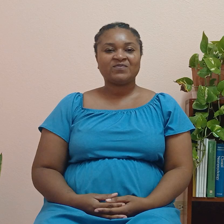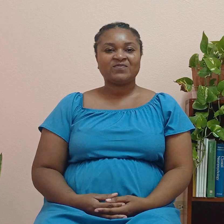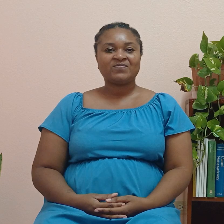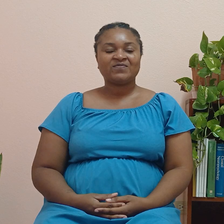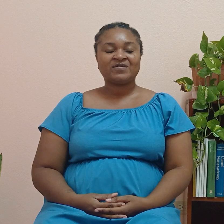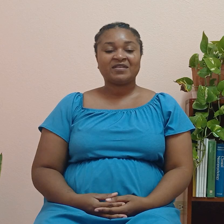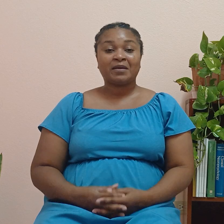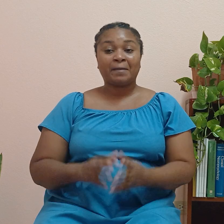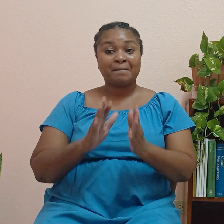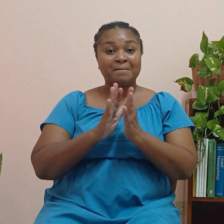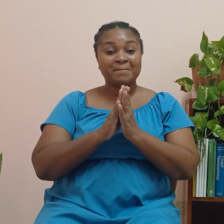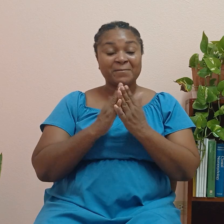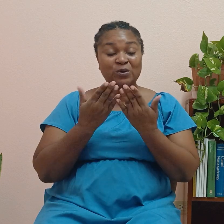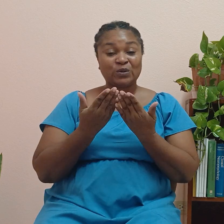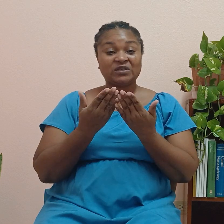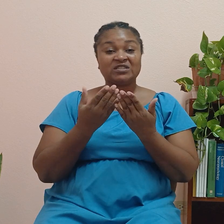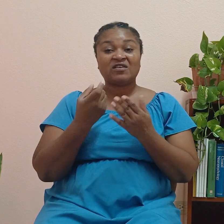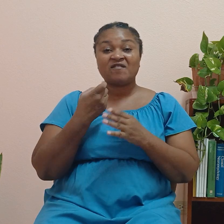books of the Bible.